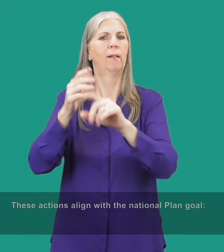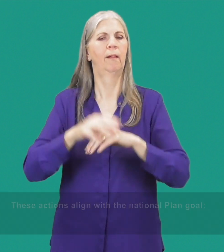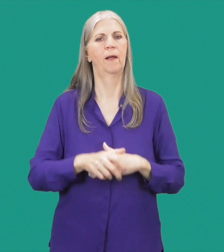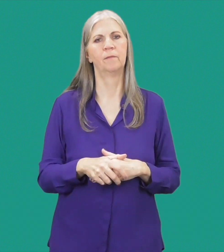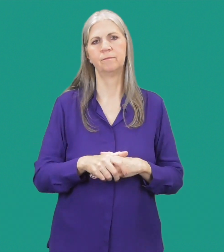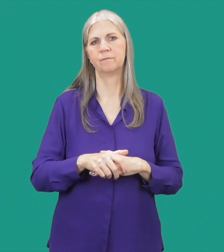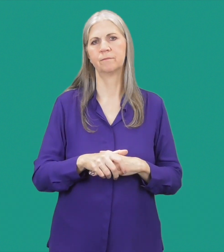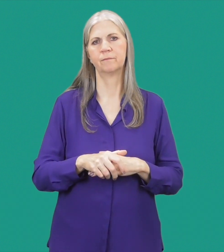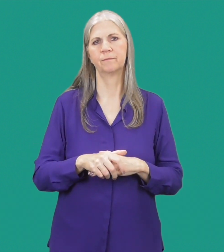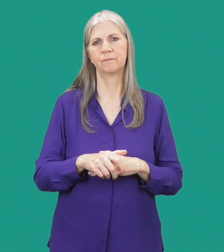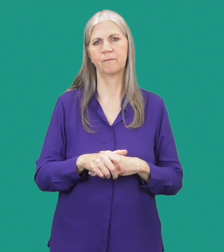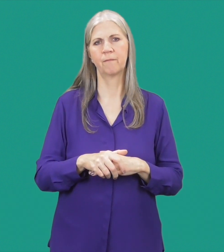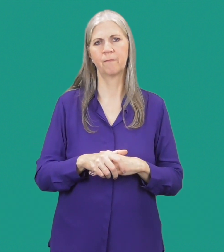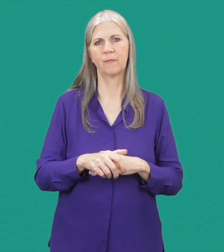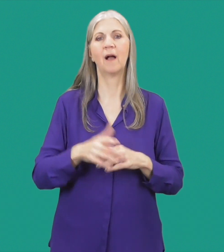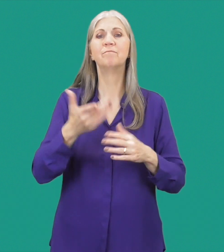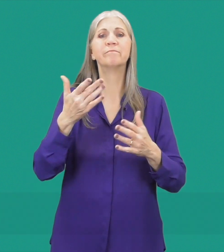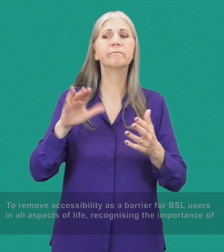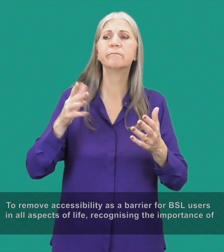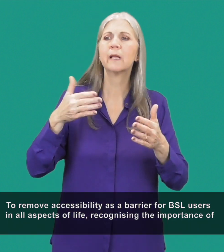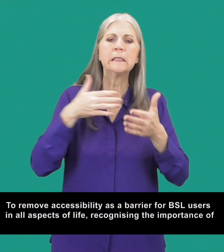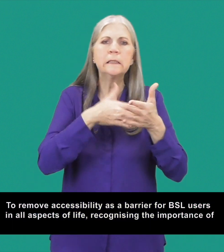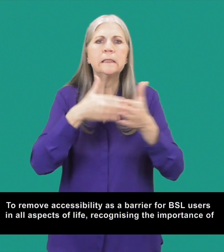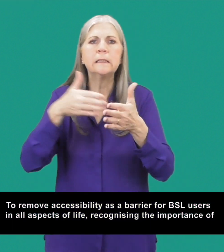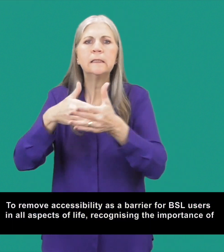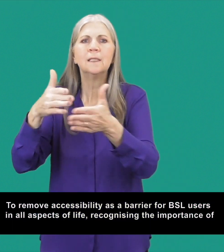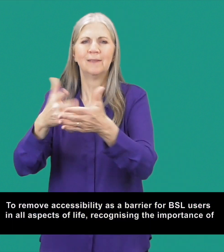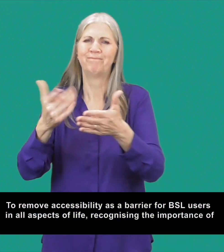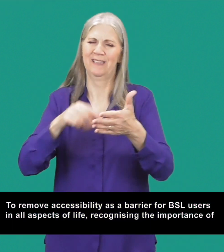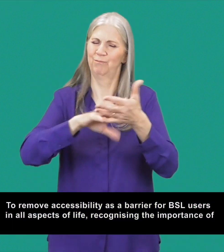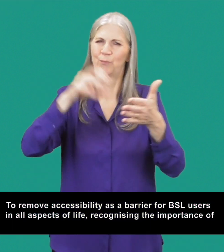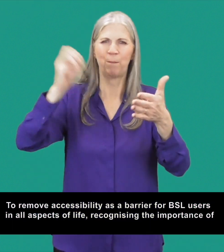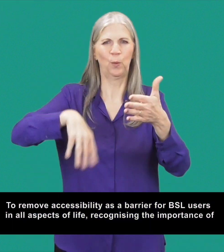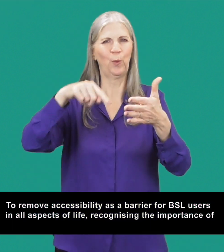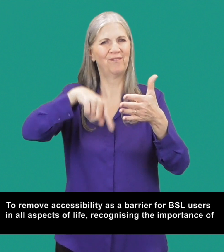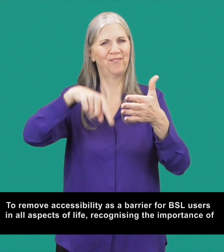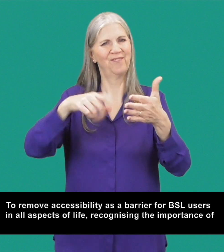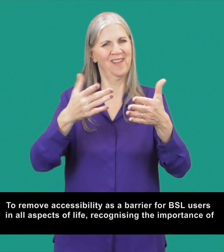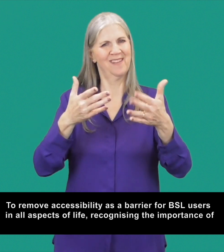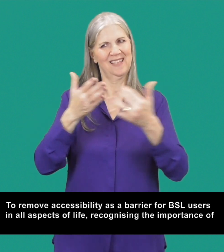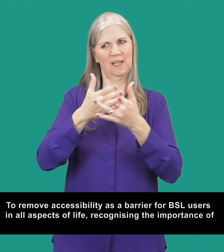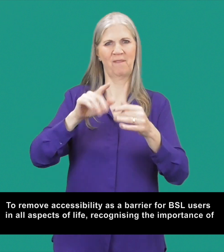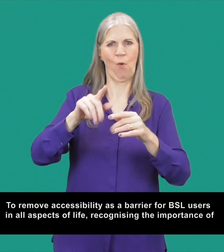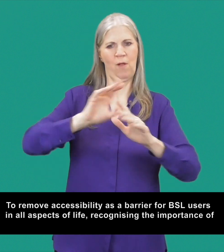to remove accessibility as a barrier for BSL users in all aspects of life,